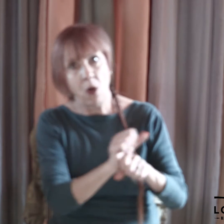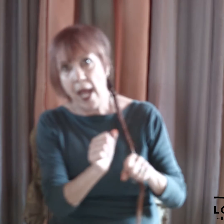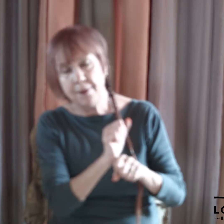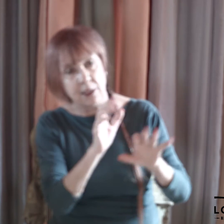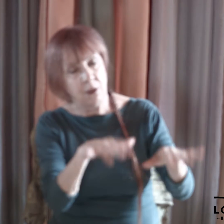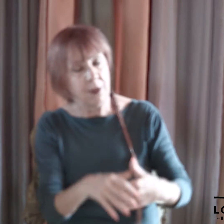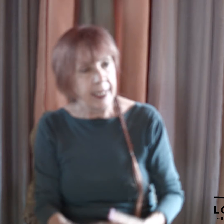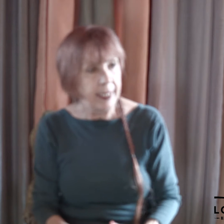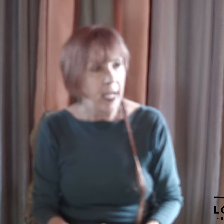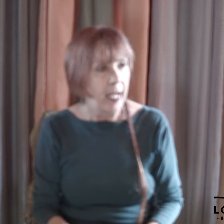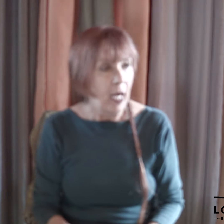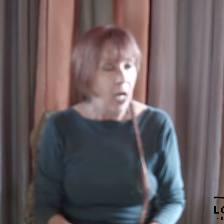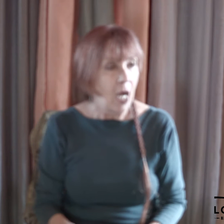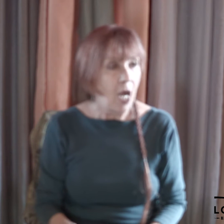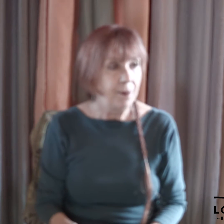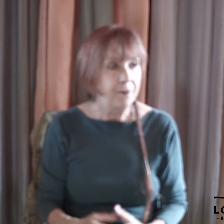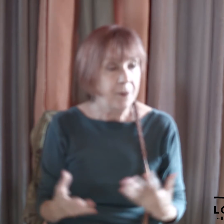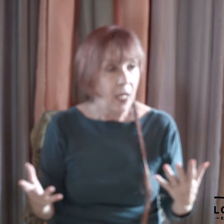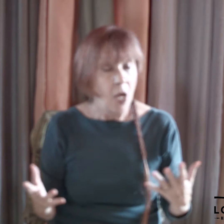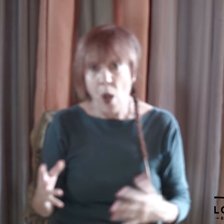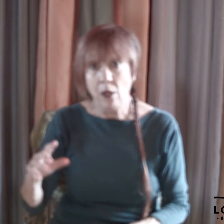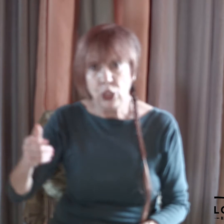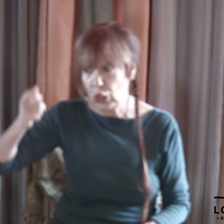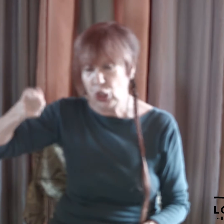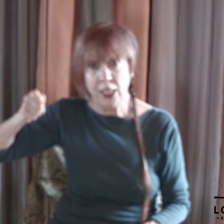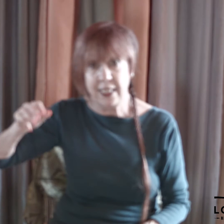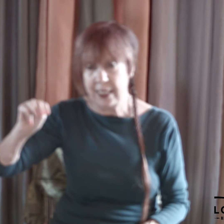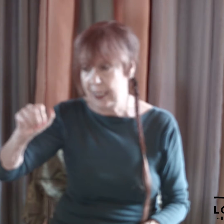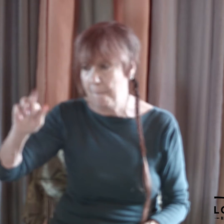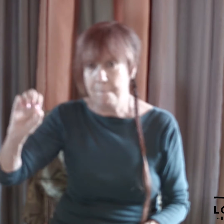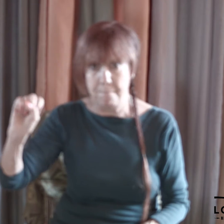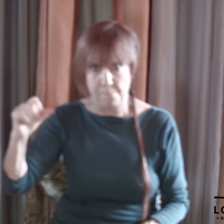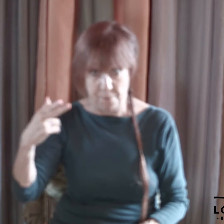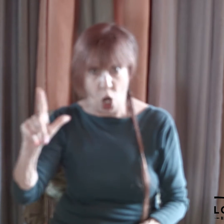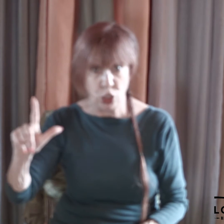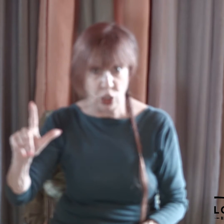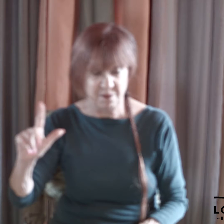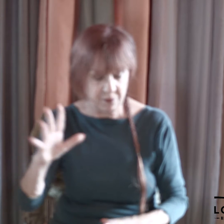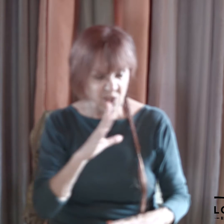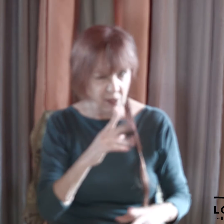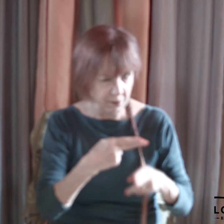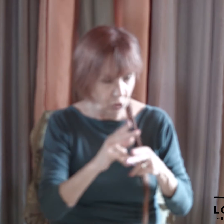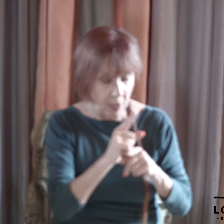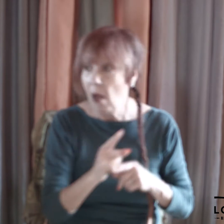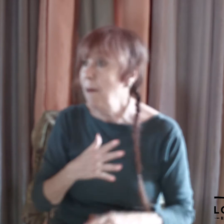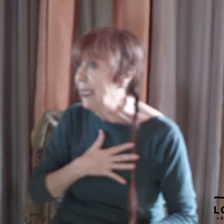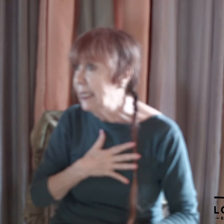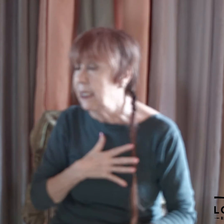Absolutely. To talk about Justice Marshall for just a moment, when I was so fortunate as